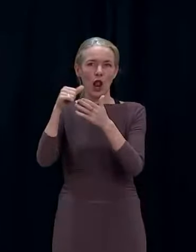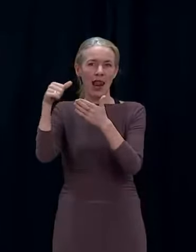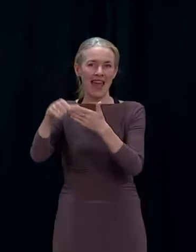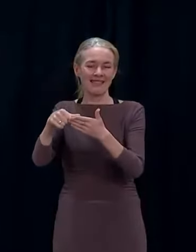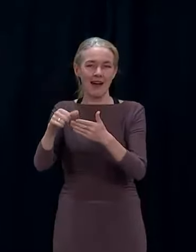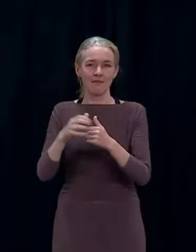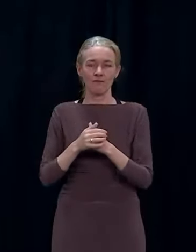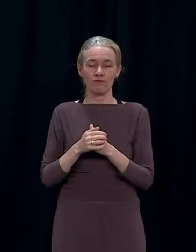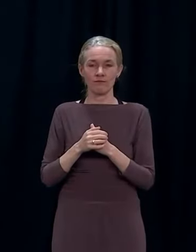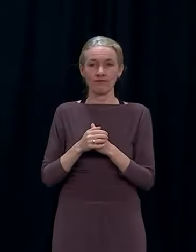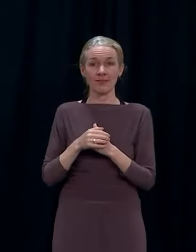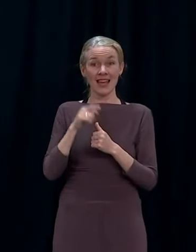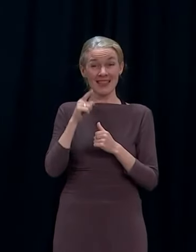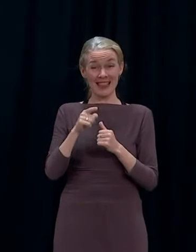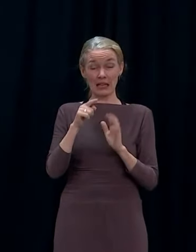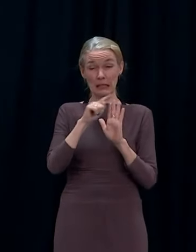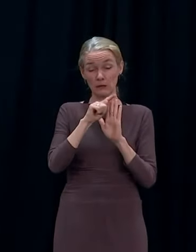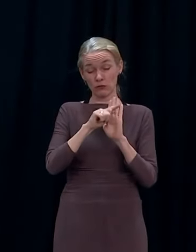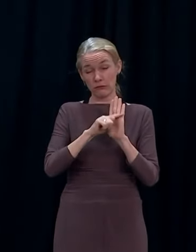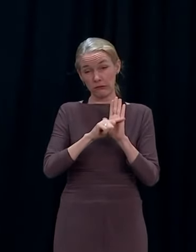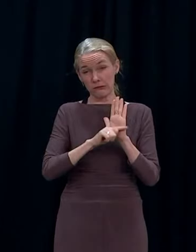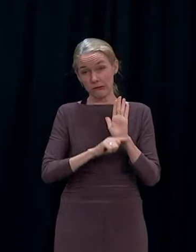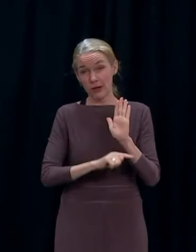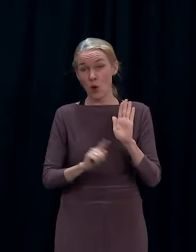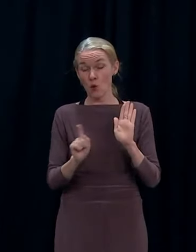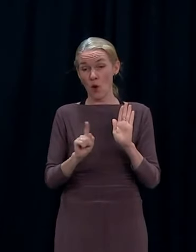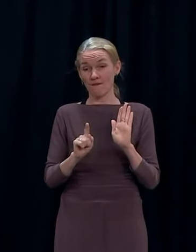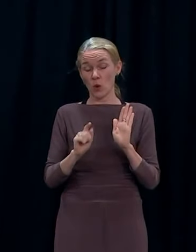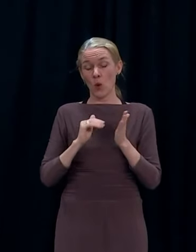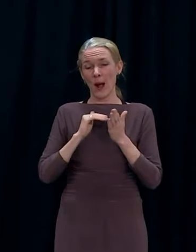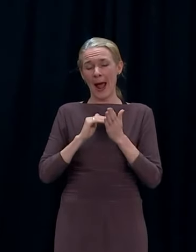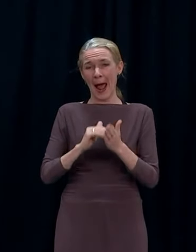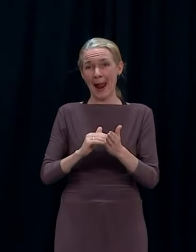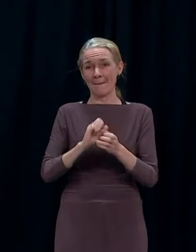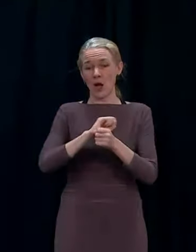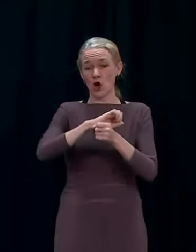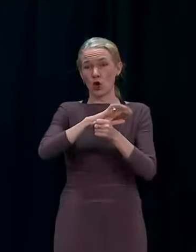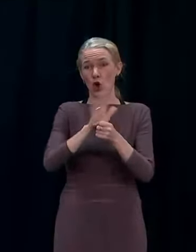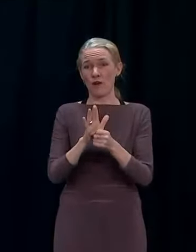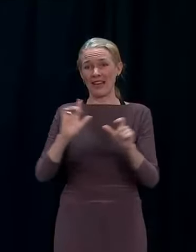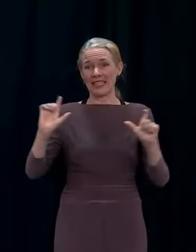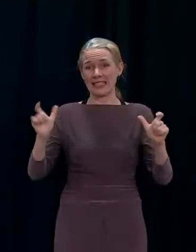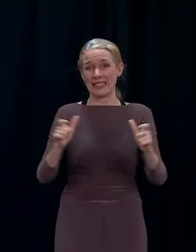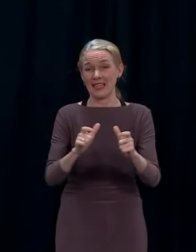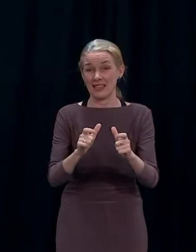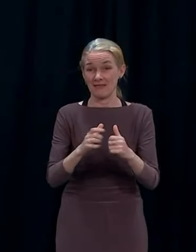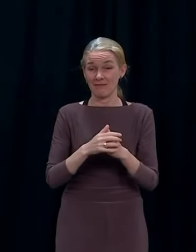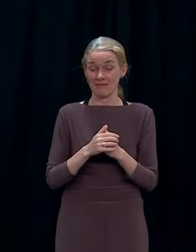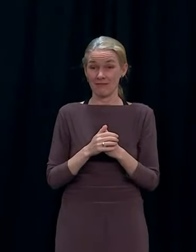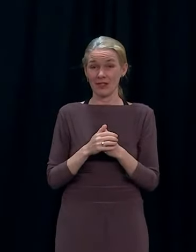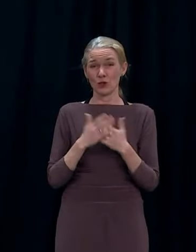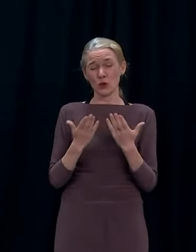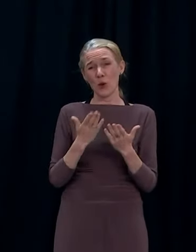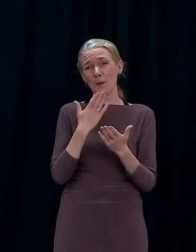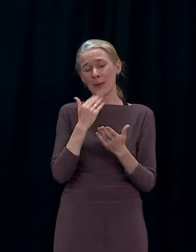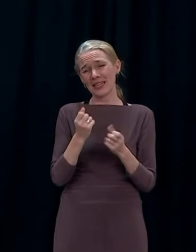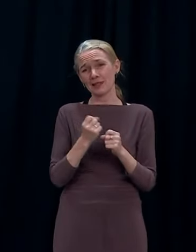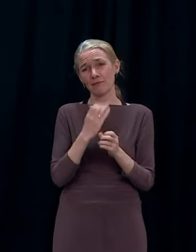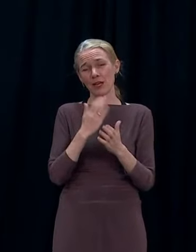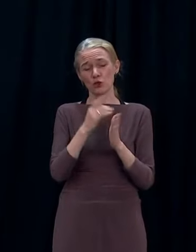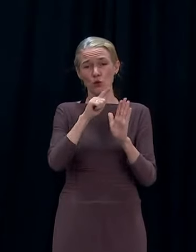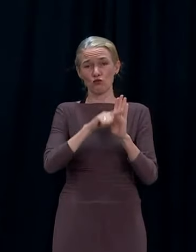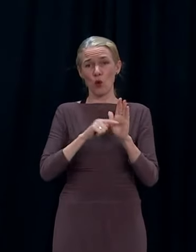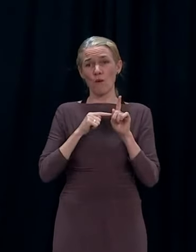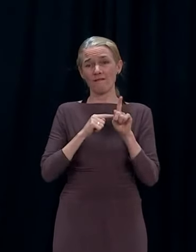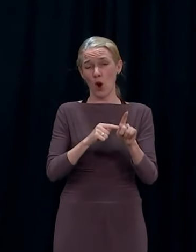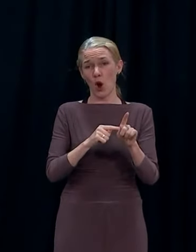of a particularly infectious and tricky virus. So please do not cross alert level boundaries unless it is for those serious reasons that